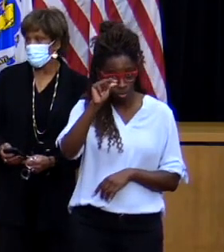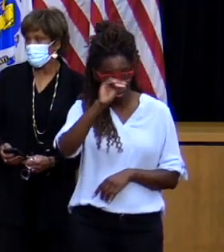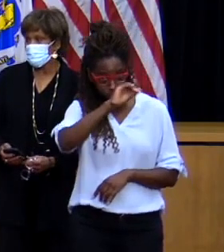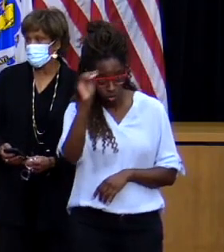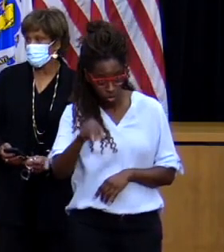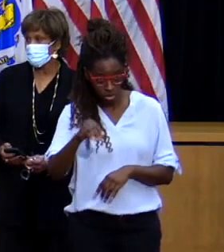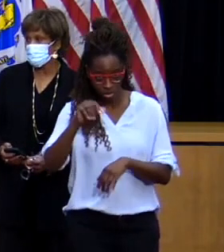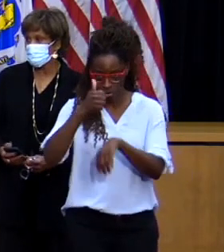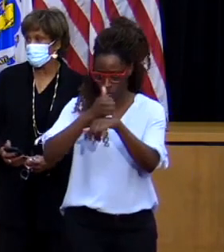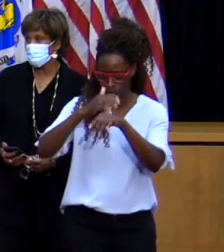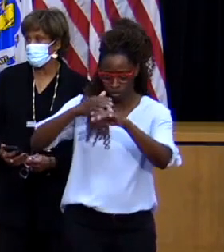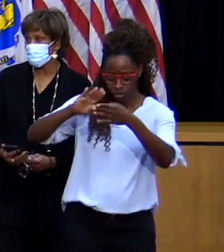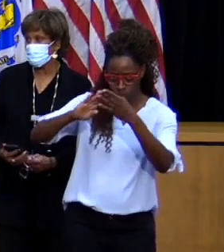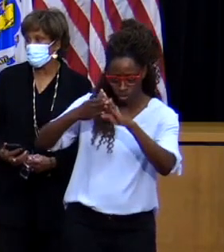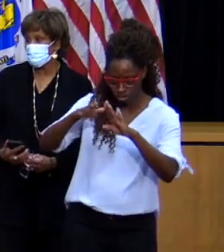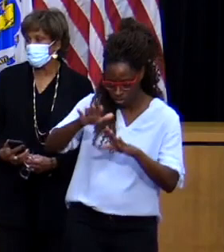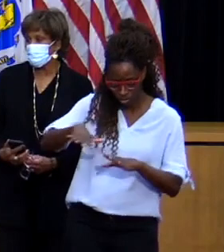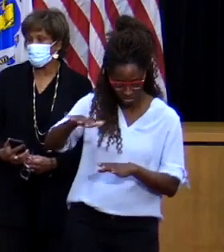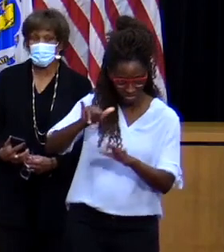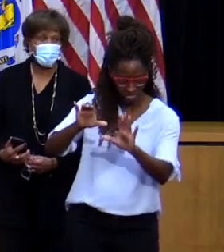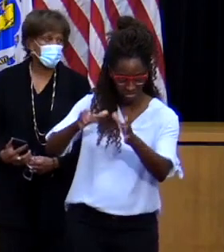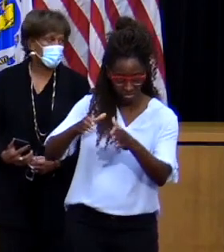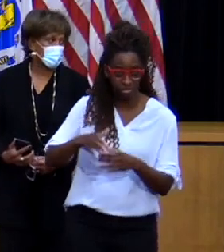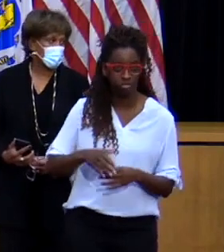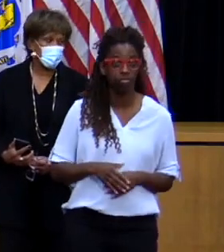80% goes to all the other groups in the same order.